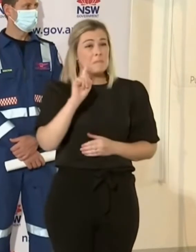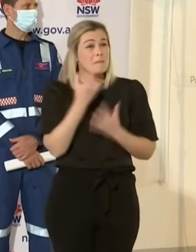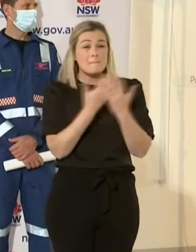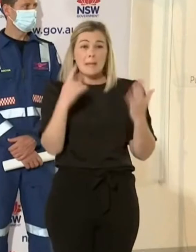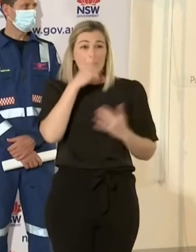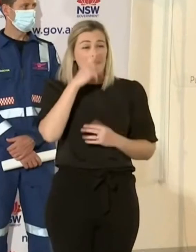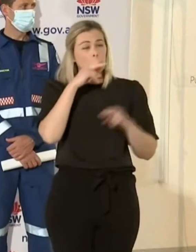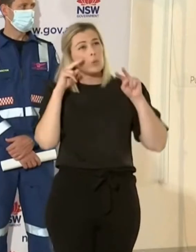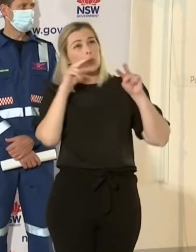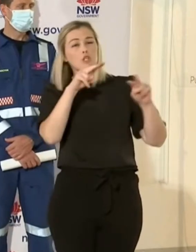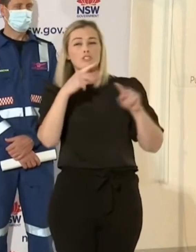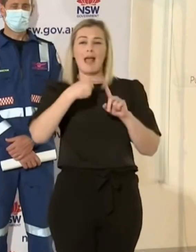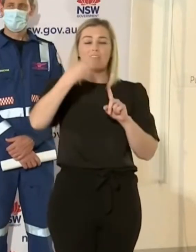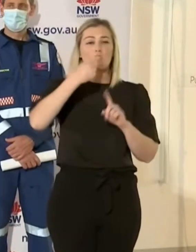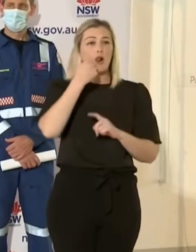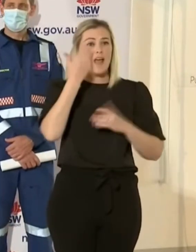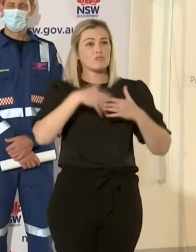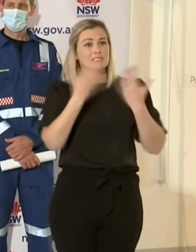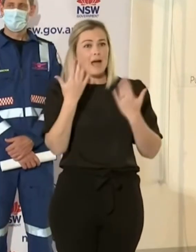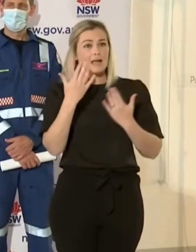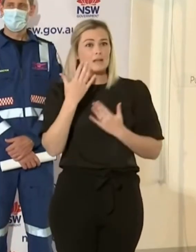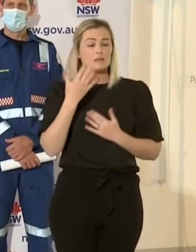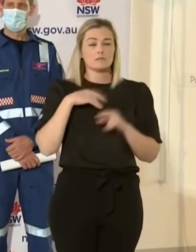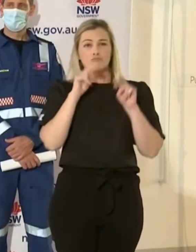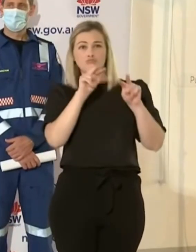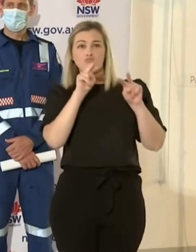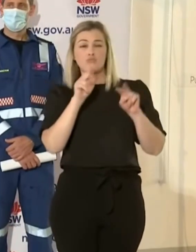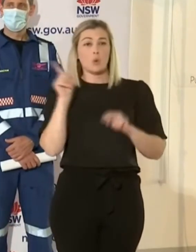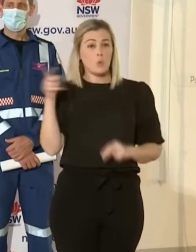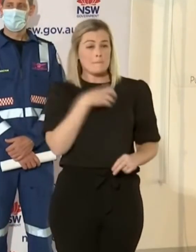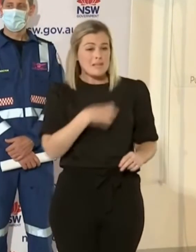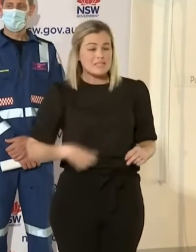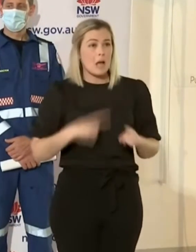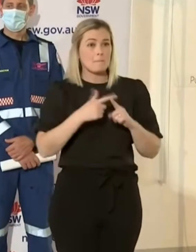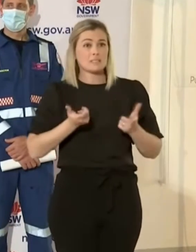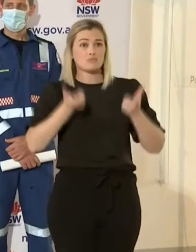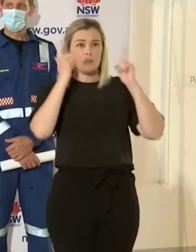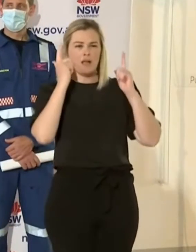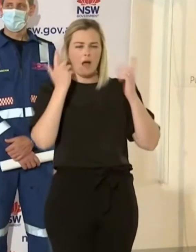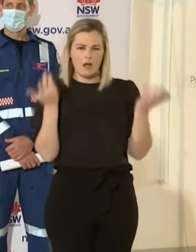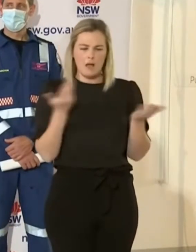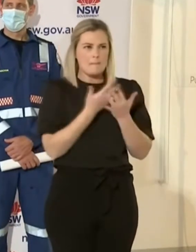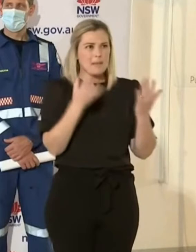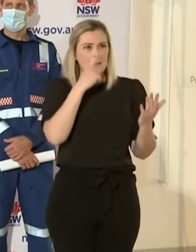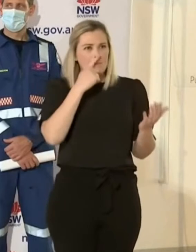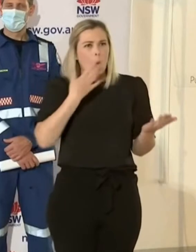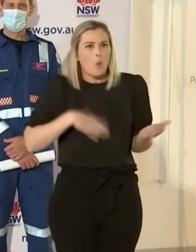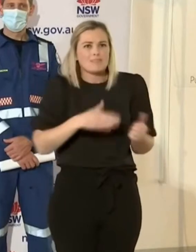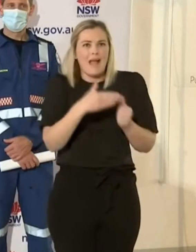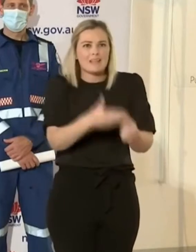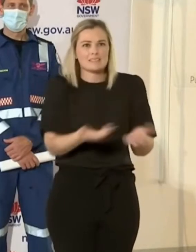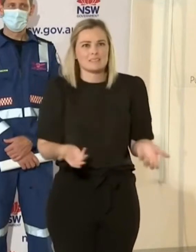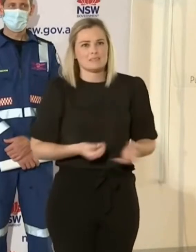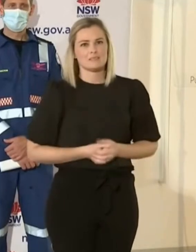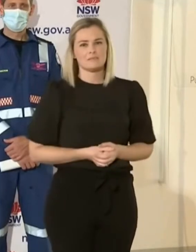o'clock every day to listen to you and the Premier giving those answers. All right, let me just explain this. What I just said